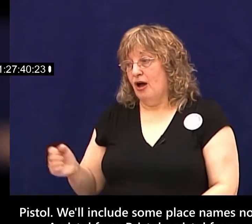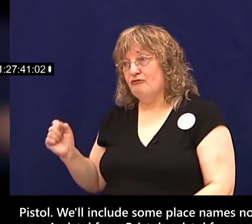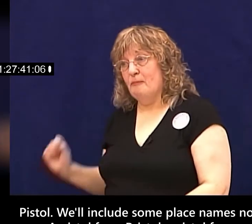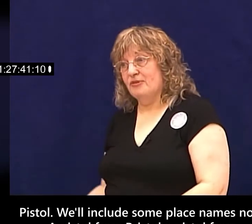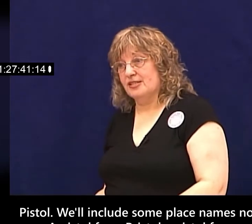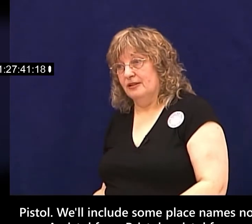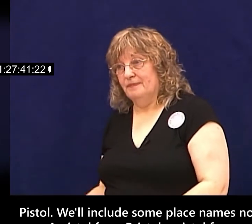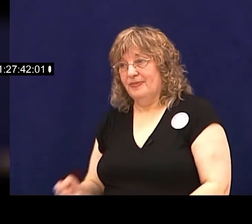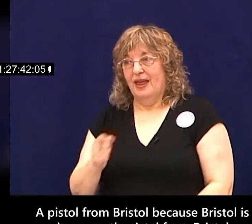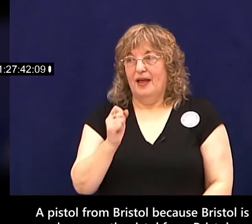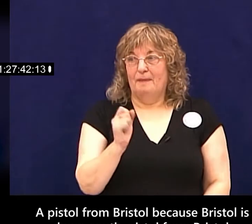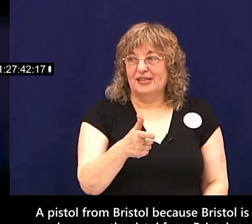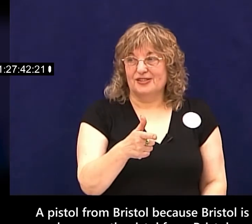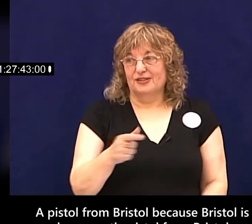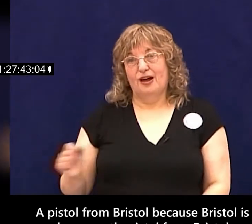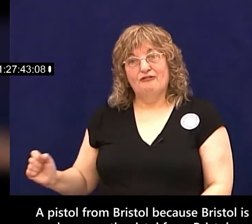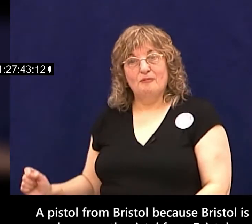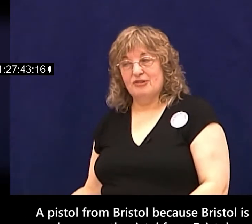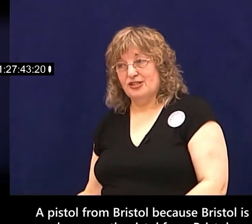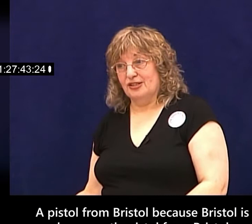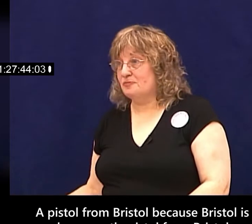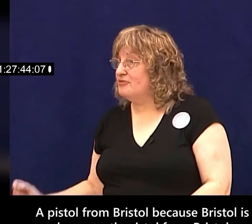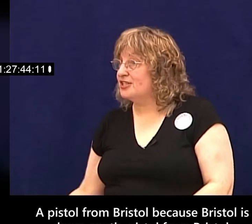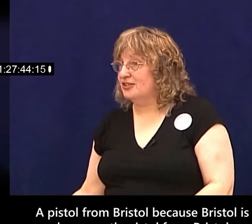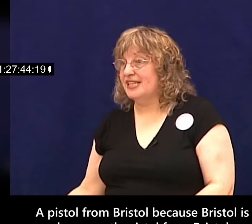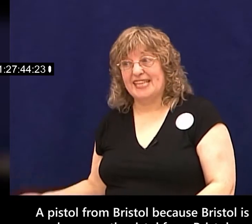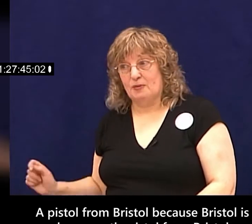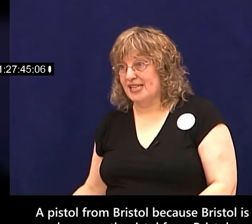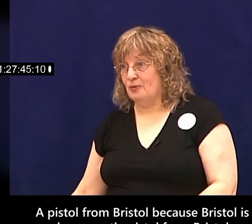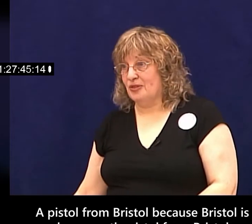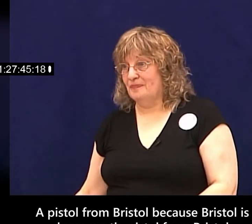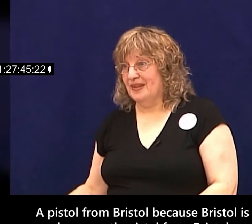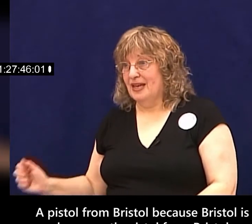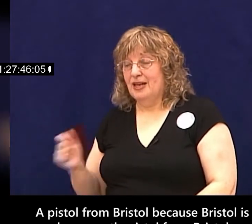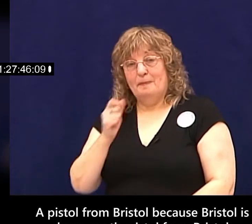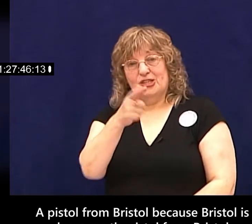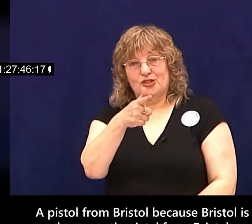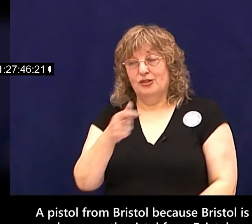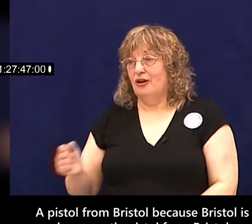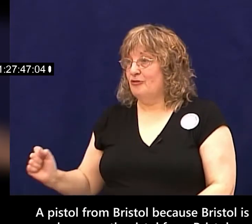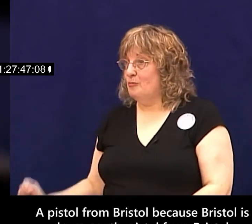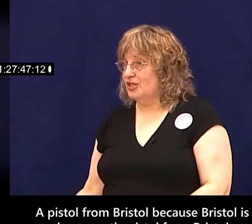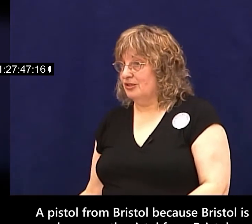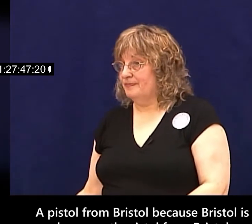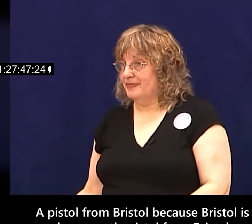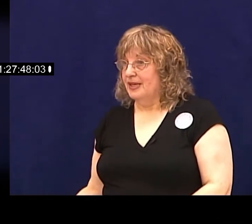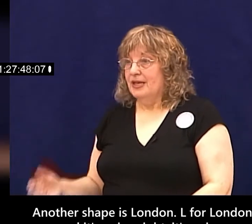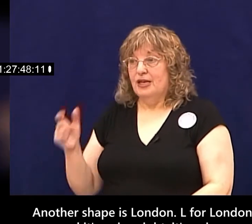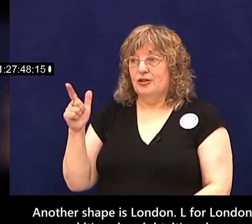from Bristol. A pistol from Bristol, because Bristol is down south. Pistol from Bristol. And